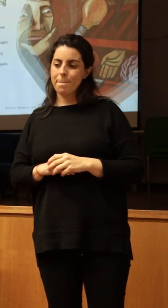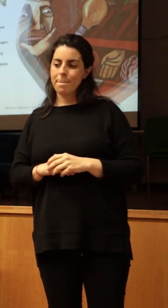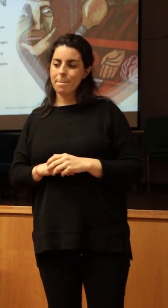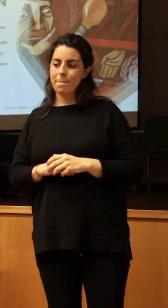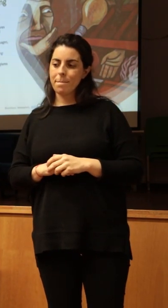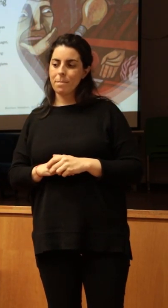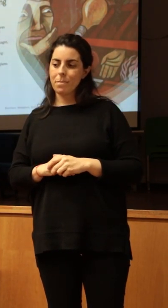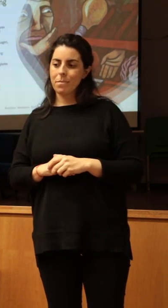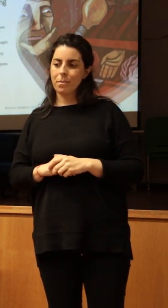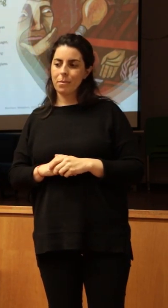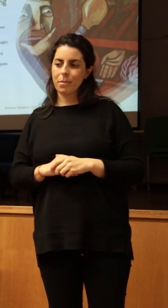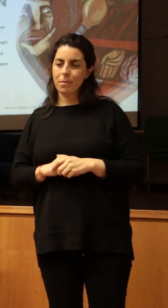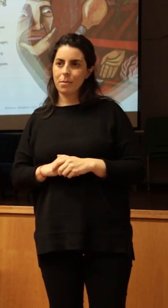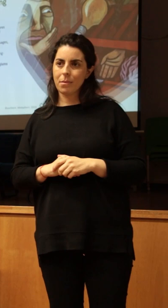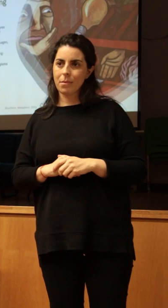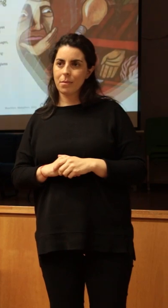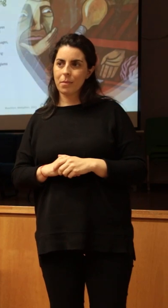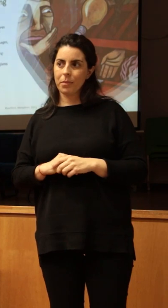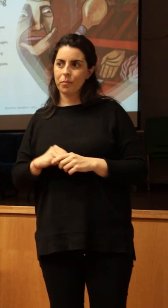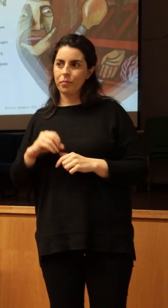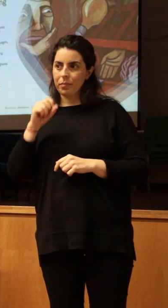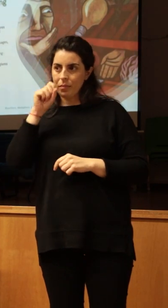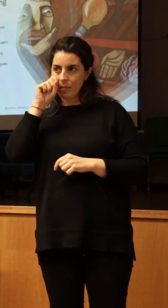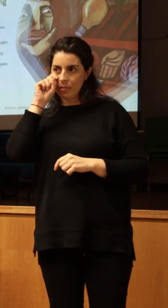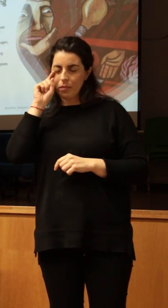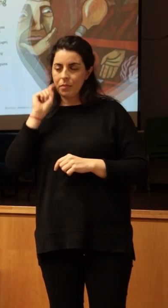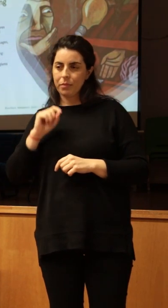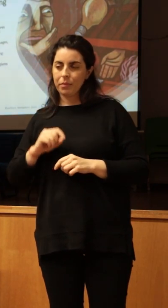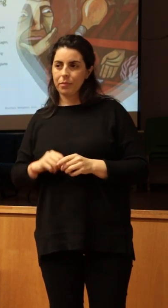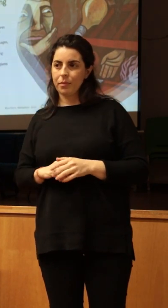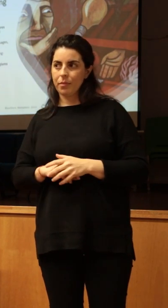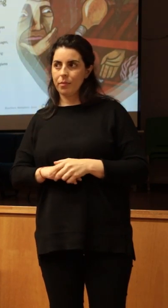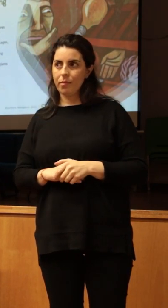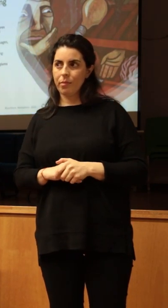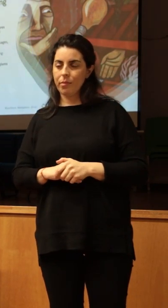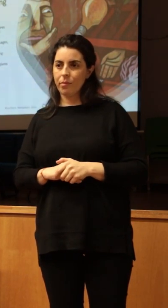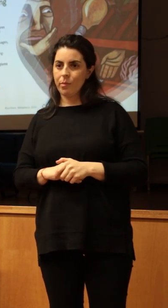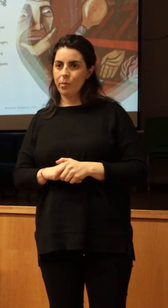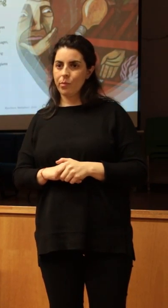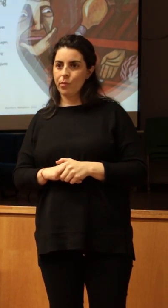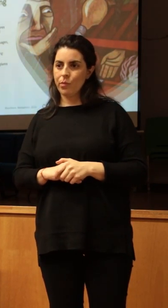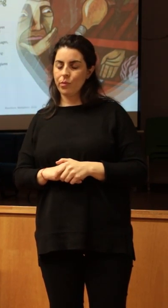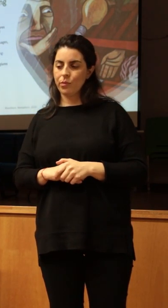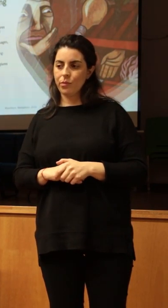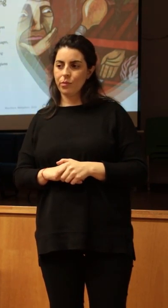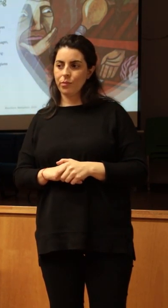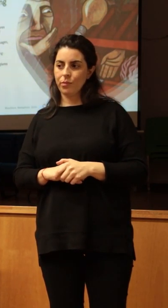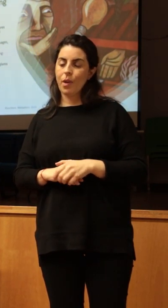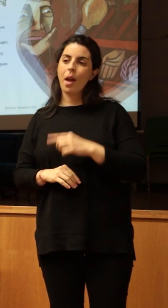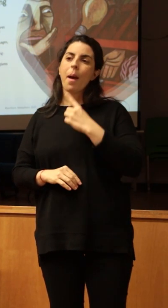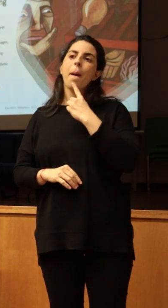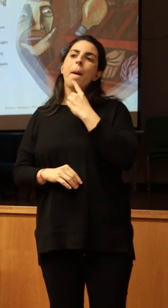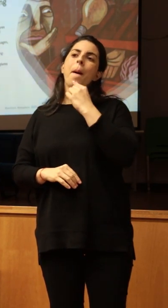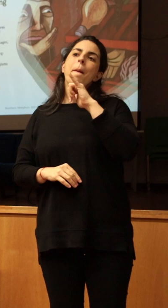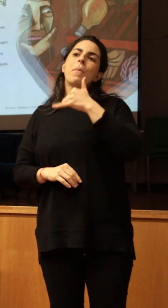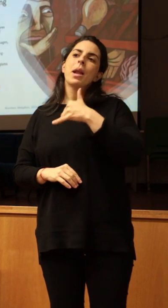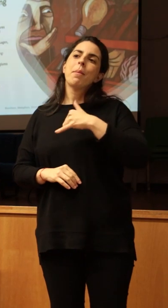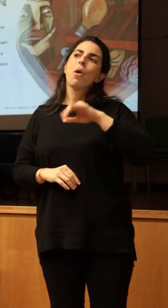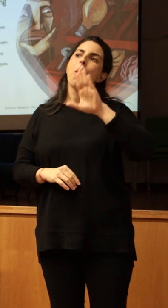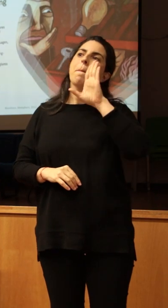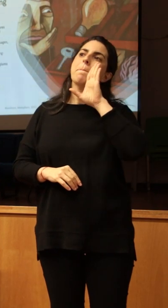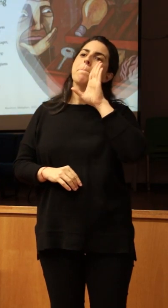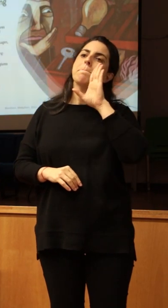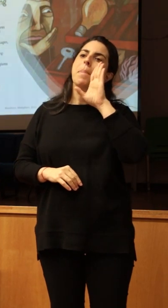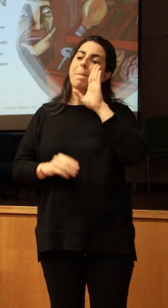saying, not just a child, a teenager, is saying, I'm running out of patience. Por ejemplo, cuando una madre en